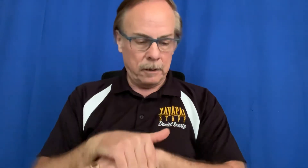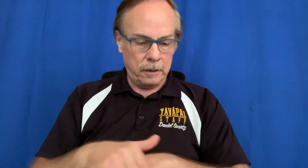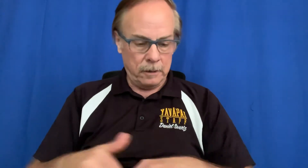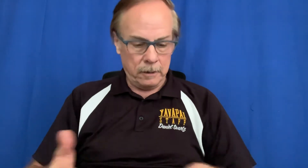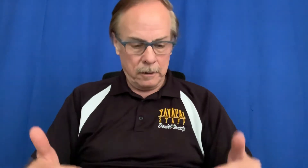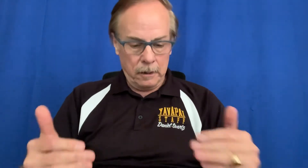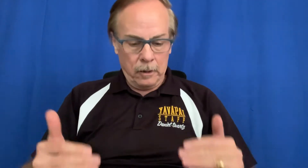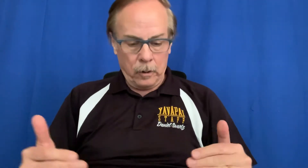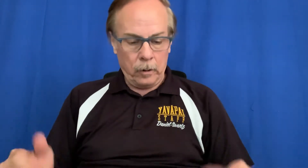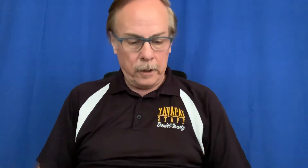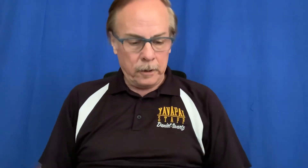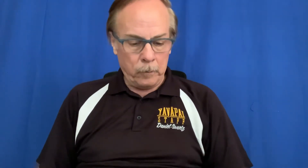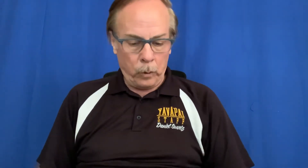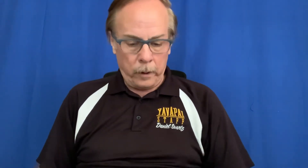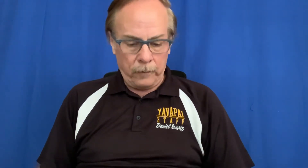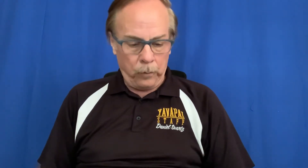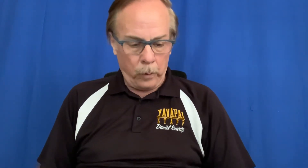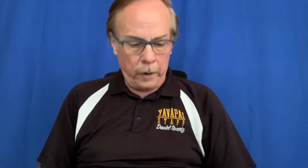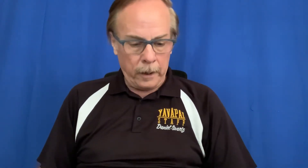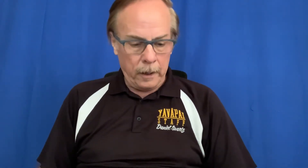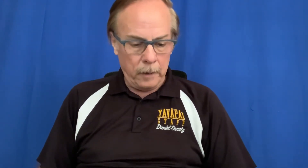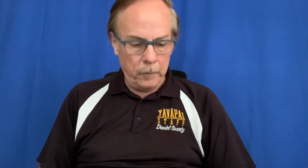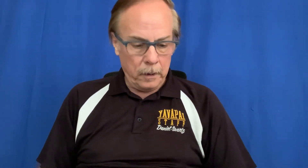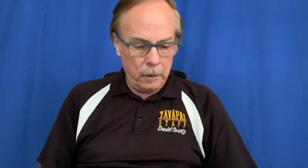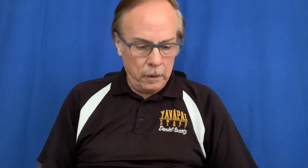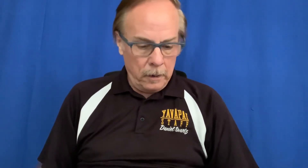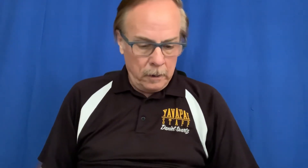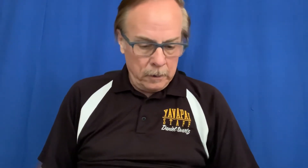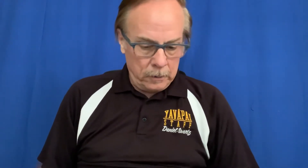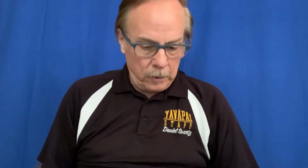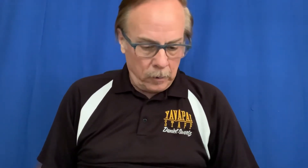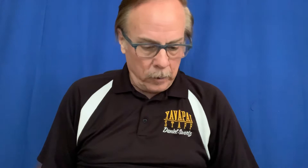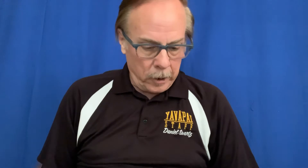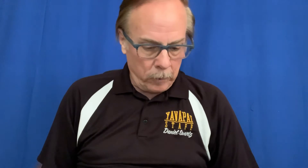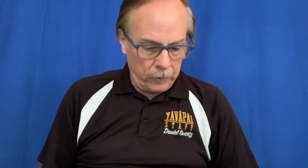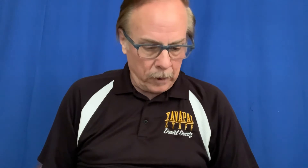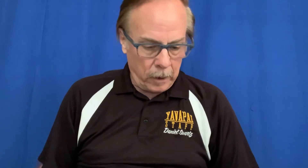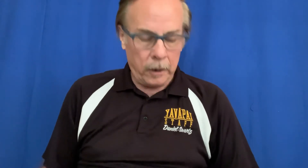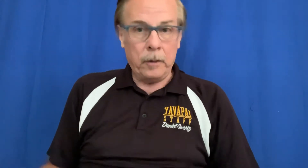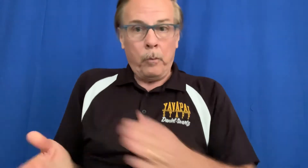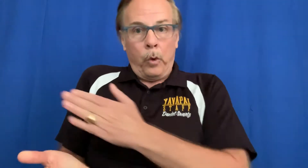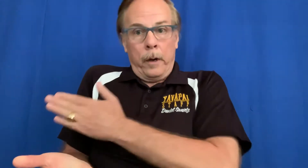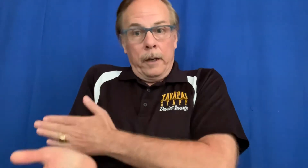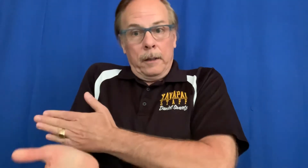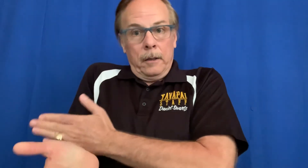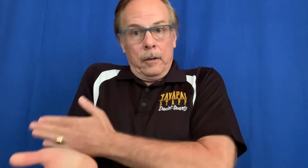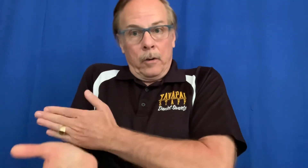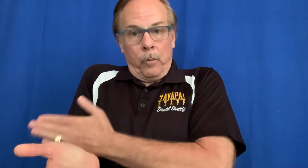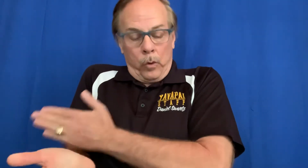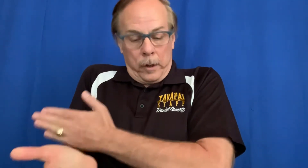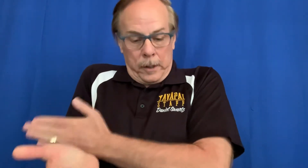Last night, early in the morning, 4 a.m. So here we've got in the morning,